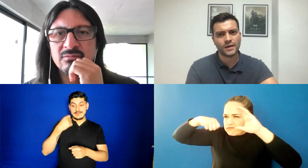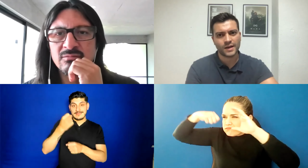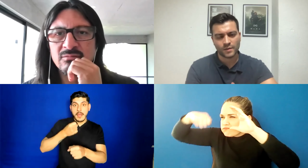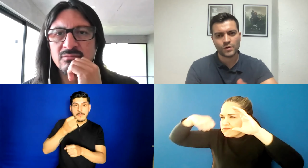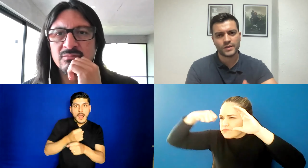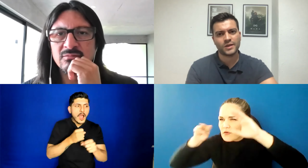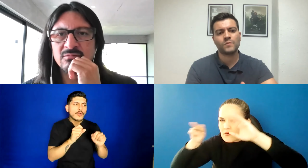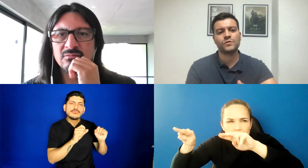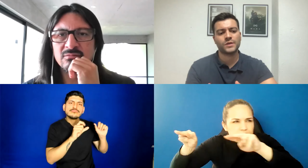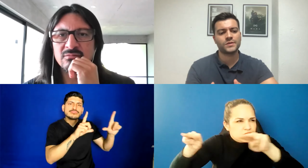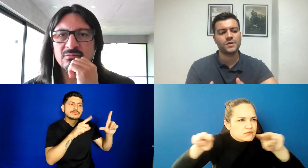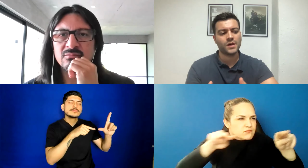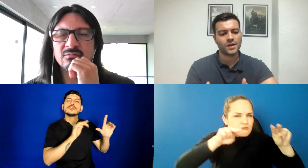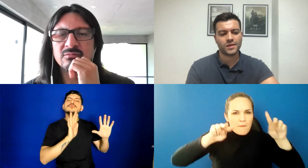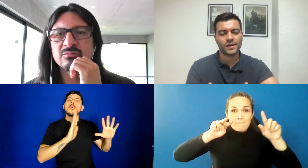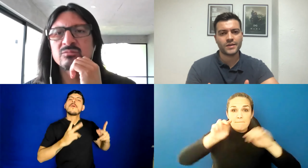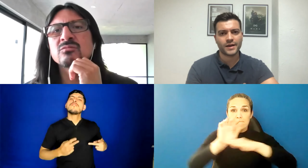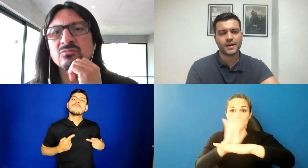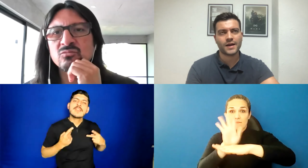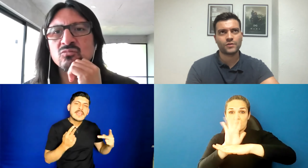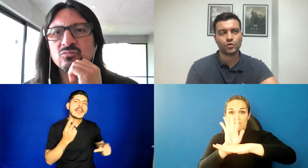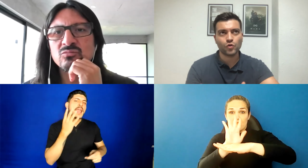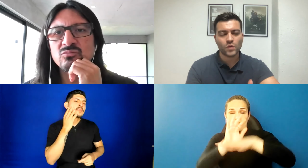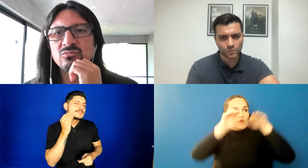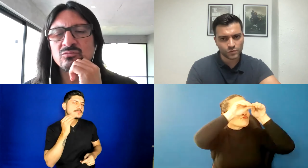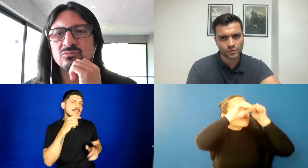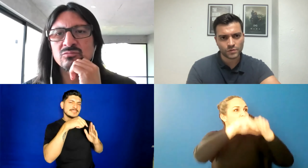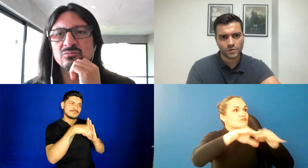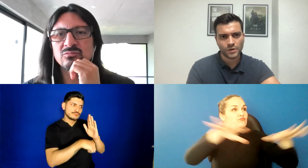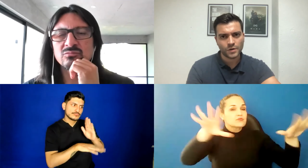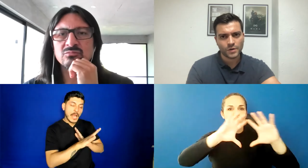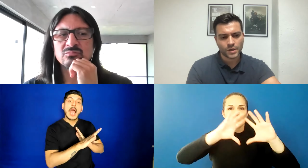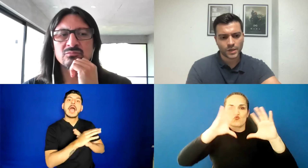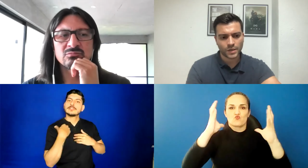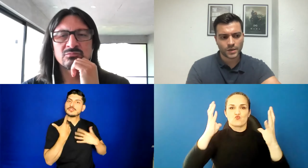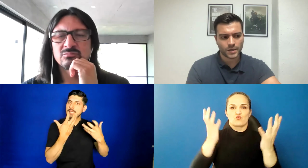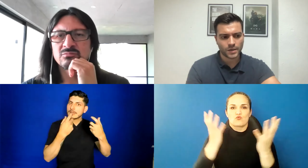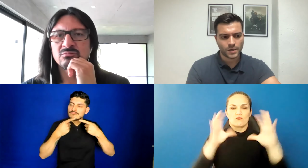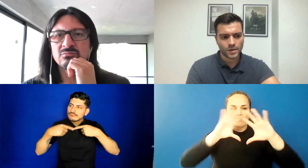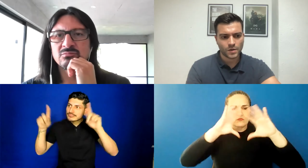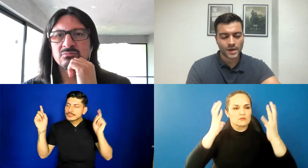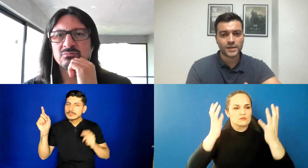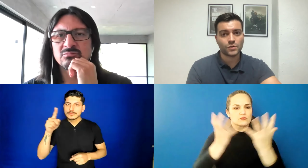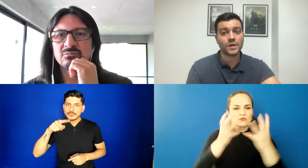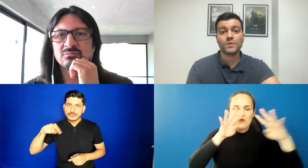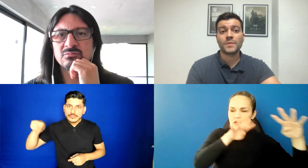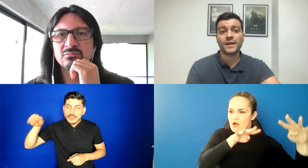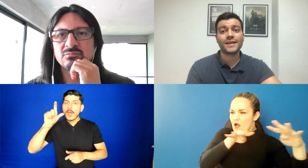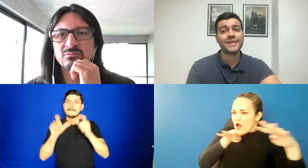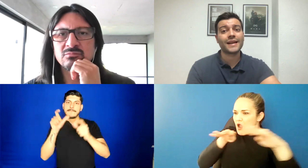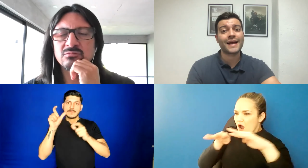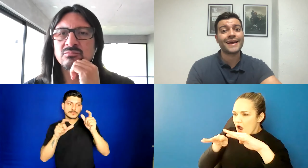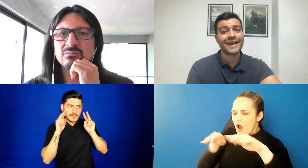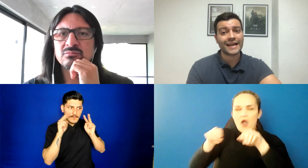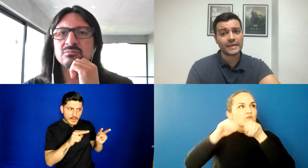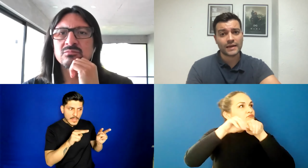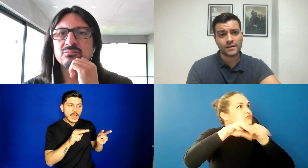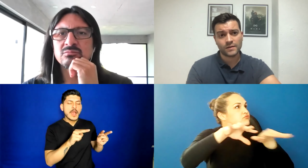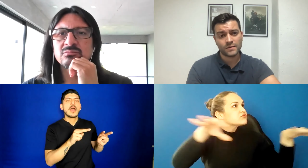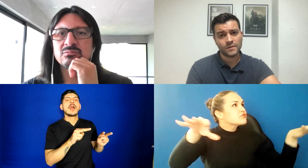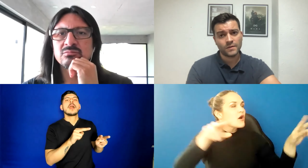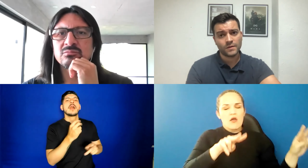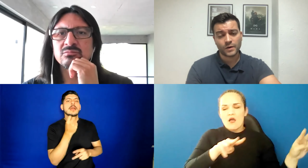approach that sensation. I think that the role for this type of documentary is to communicate to the world